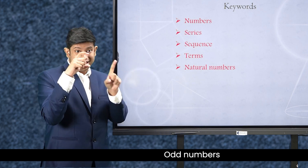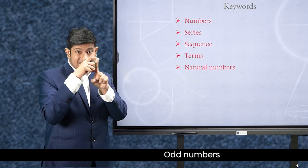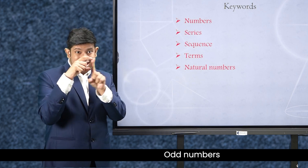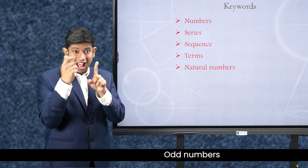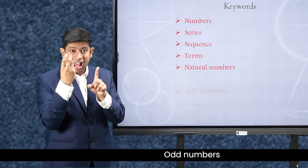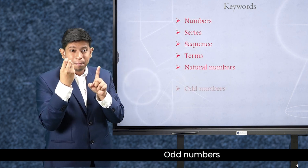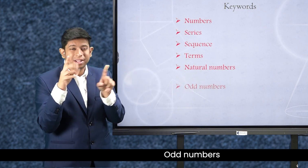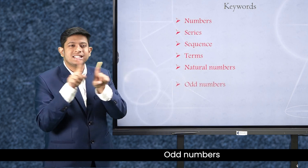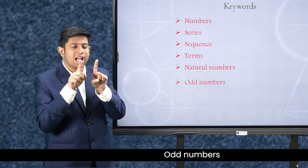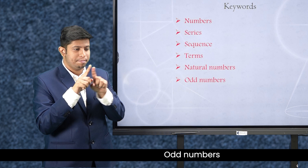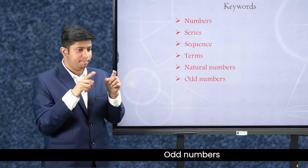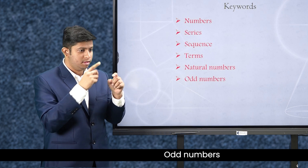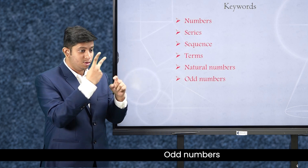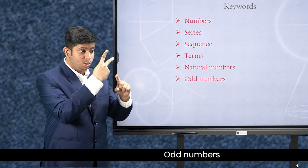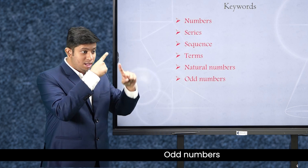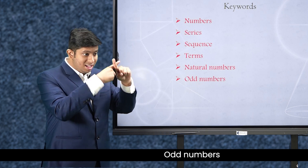odd numbers,